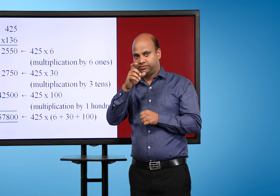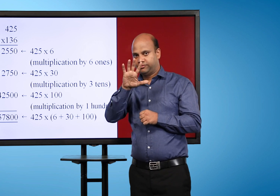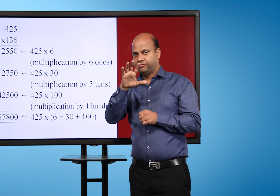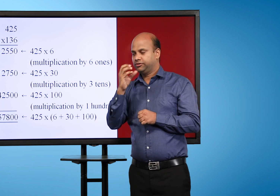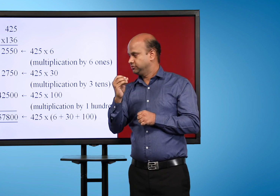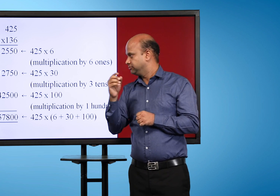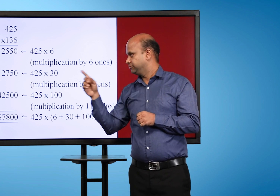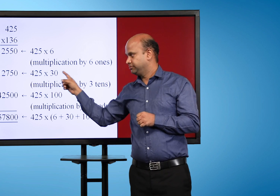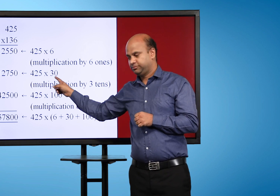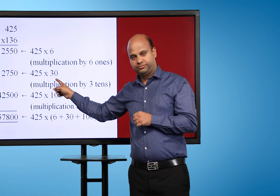$12,750.